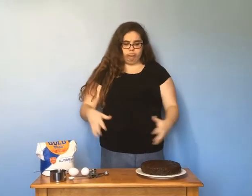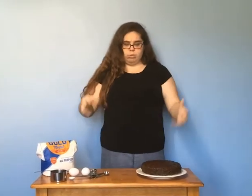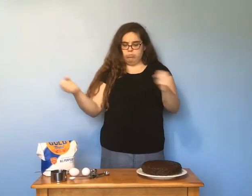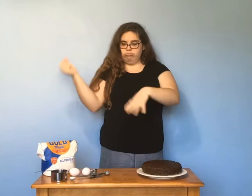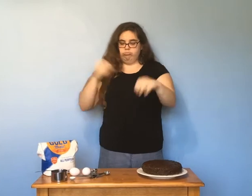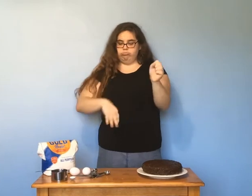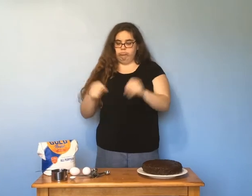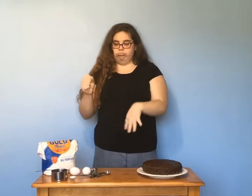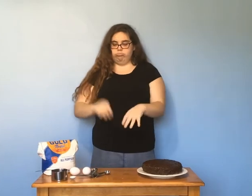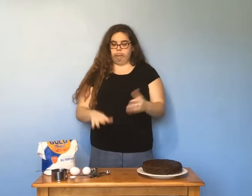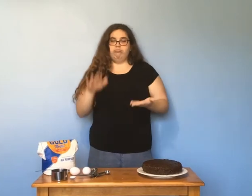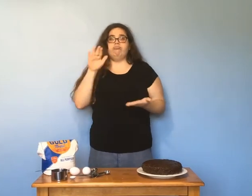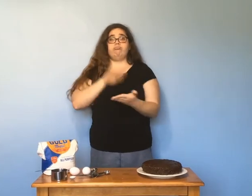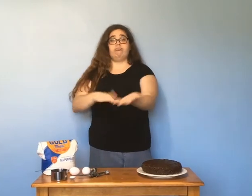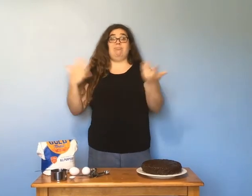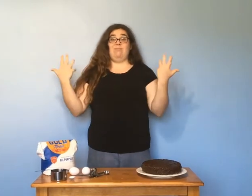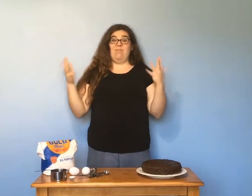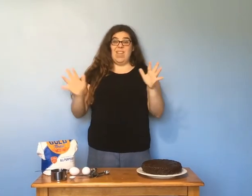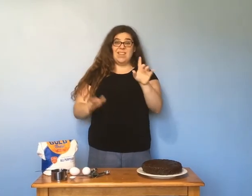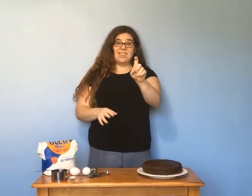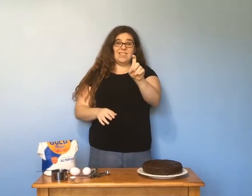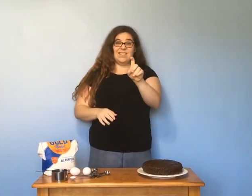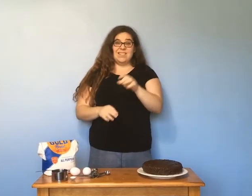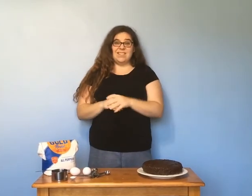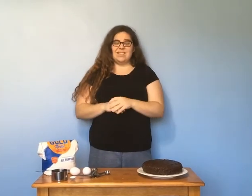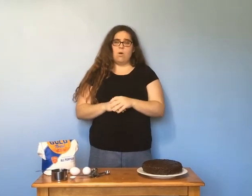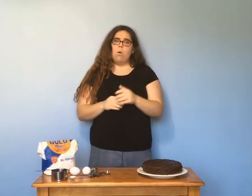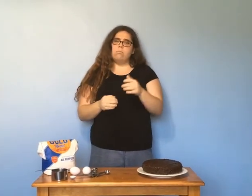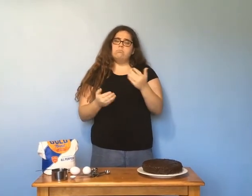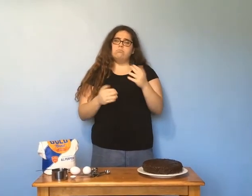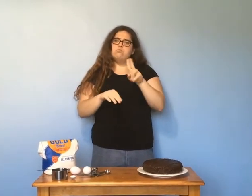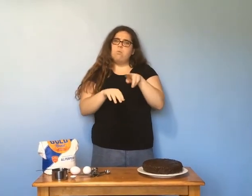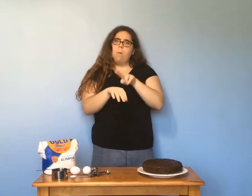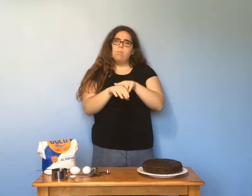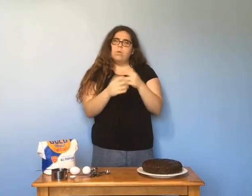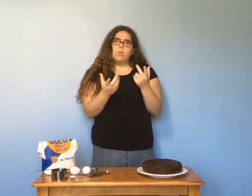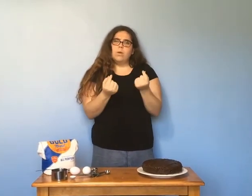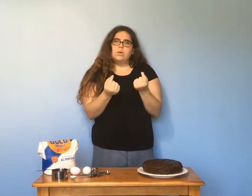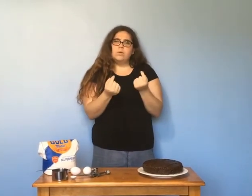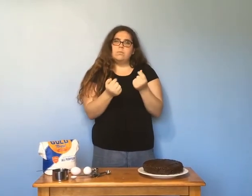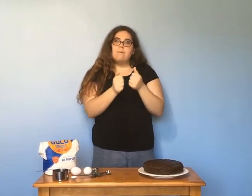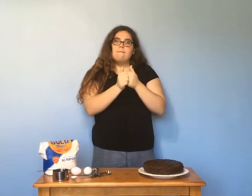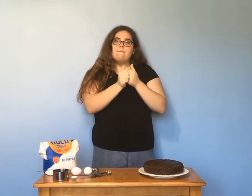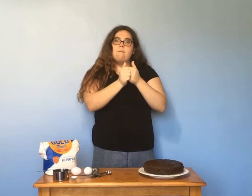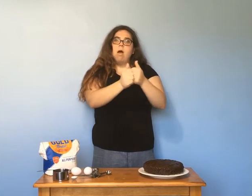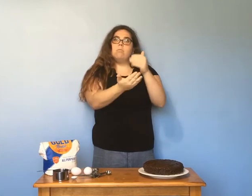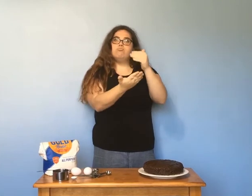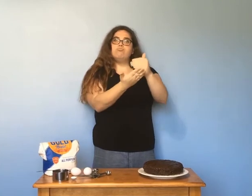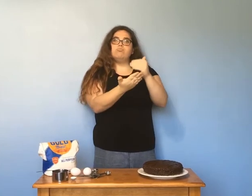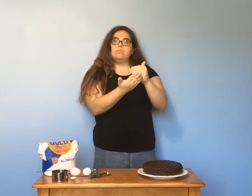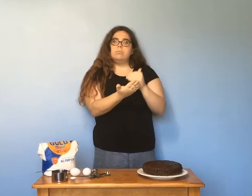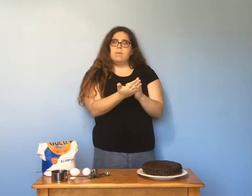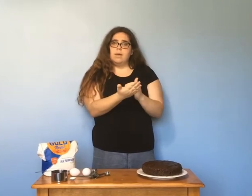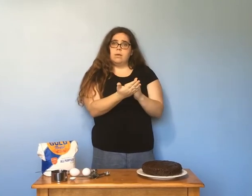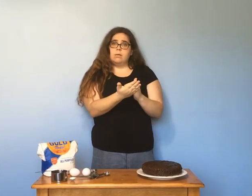Do you just kind of toss stuff in a bowl and bake it and you're done? Is that how you make a cake? Normally, what do? Normally, you have to